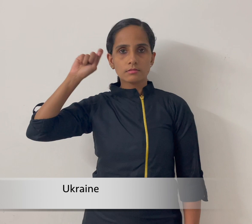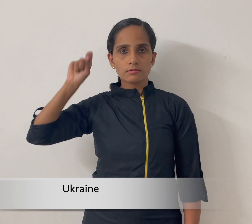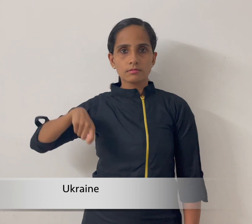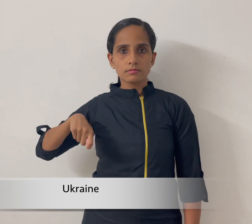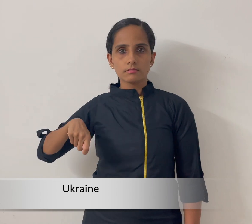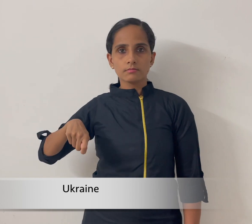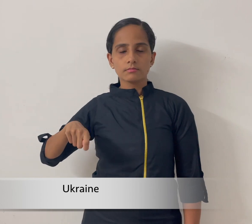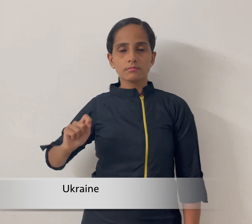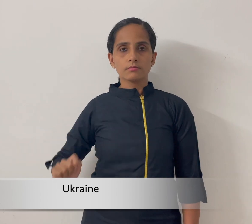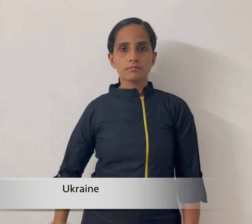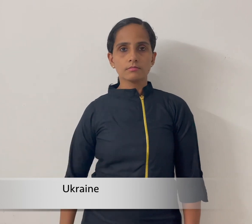Ukraine.